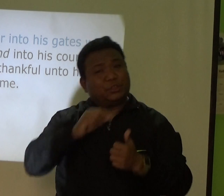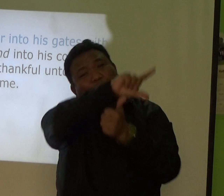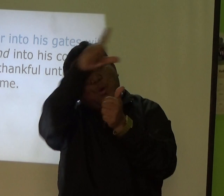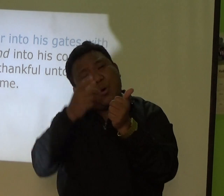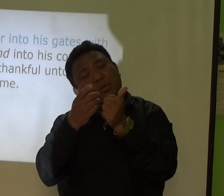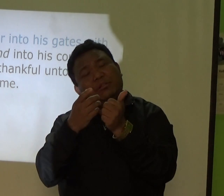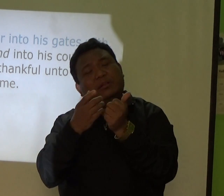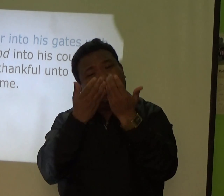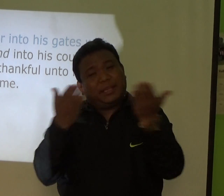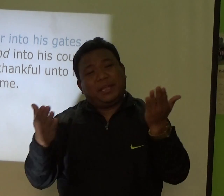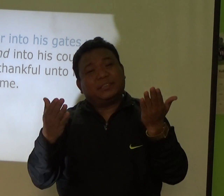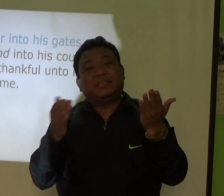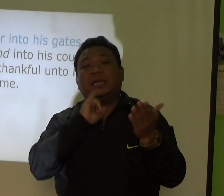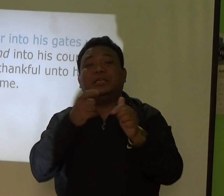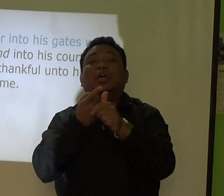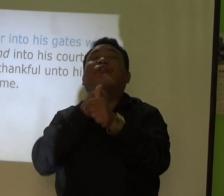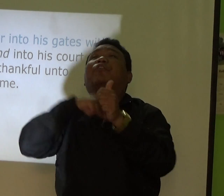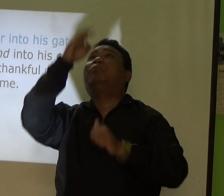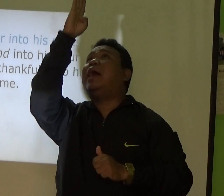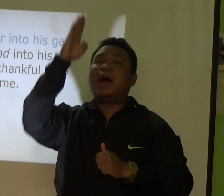So all things is from God.